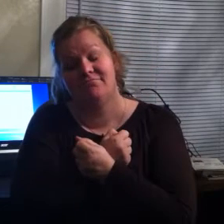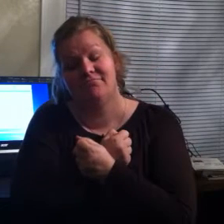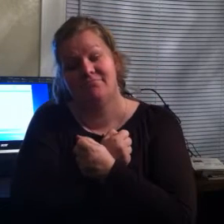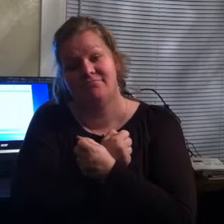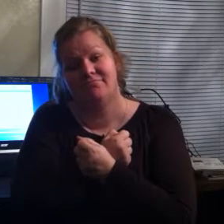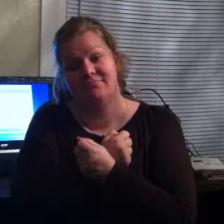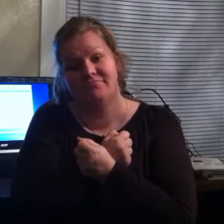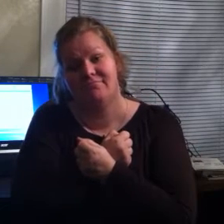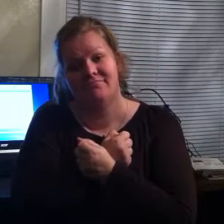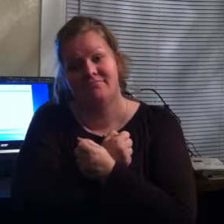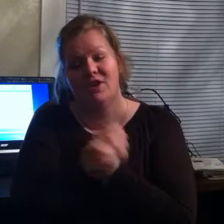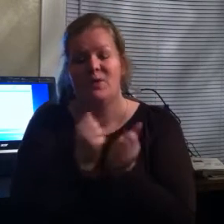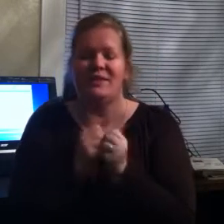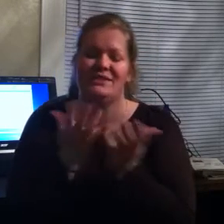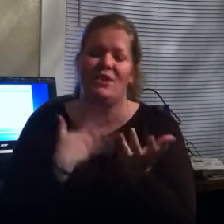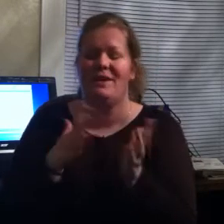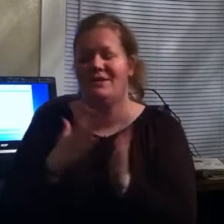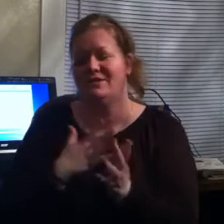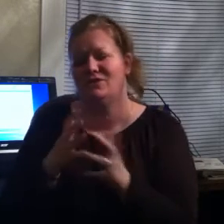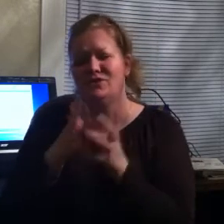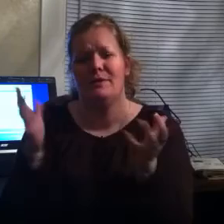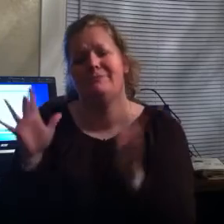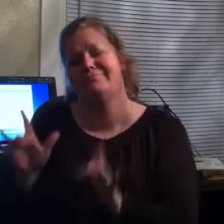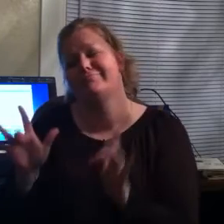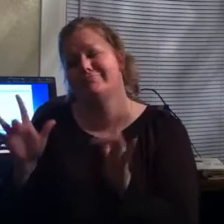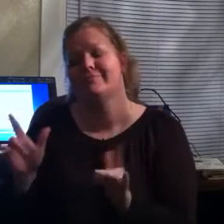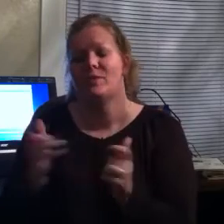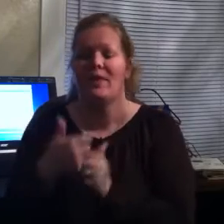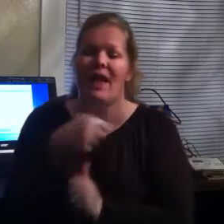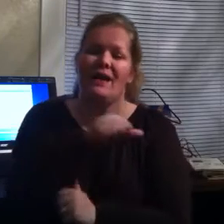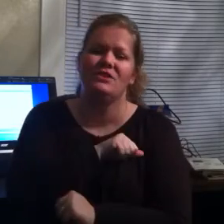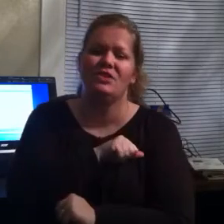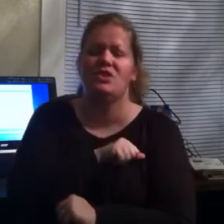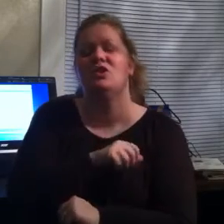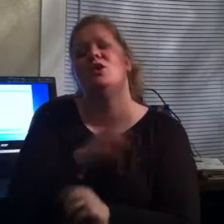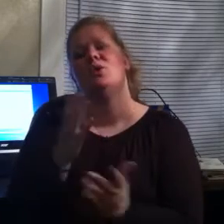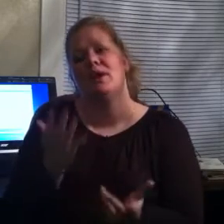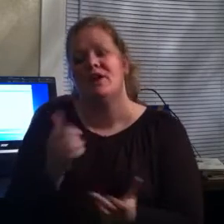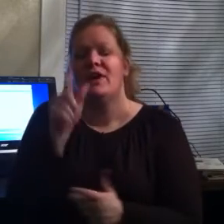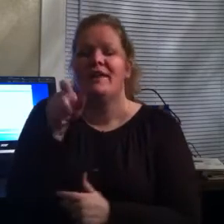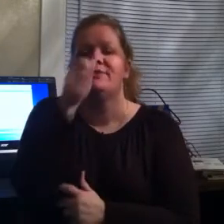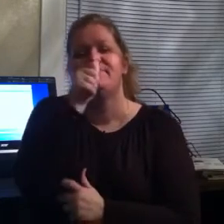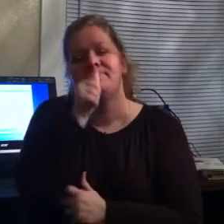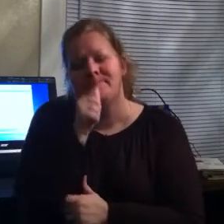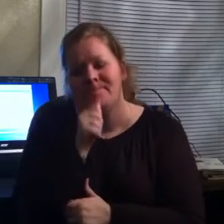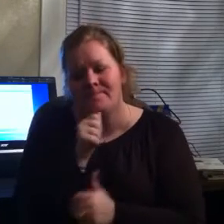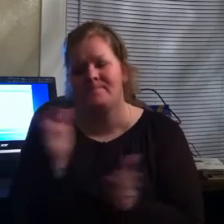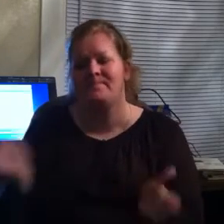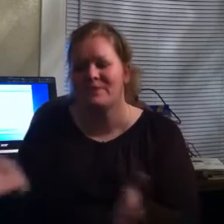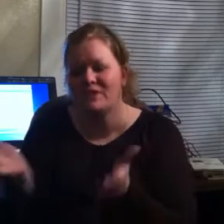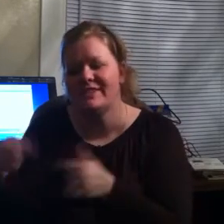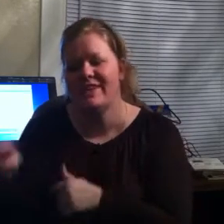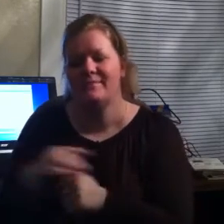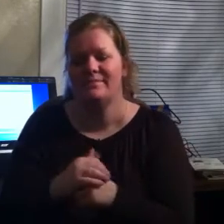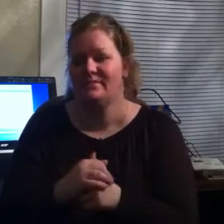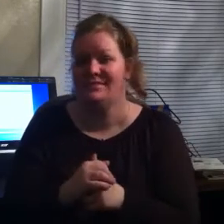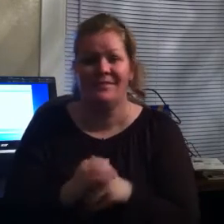with so much compassion, with the attitude, well, you've got to tolerate and appease them. No, the Son of